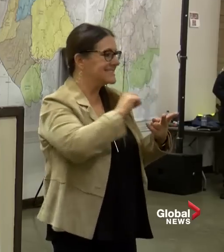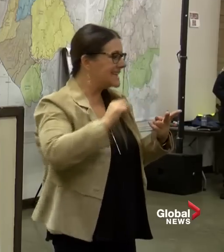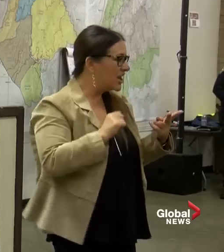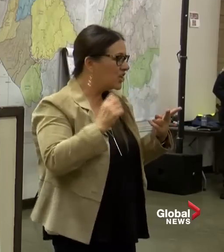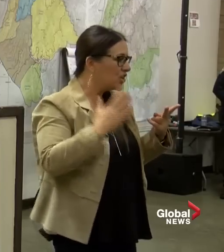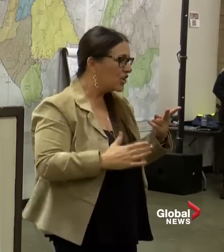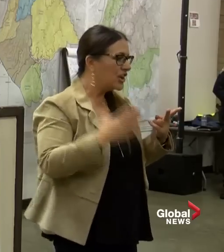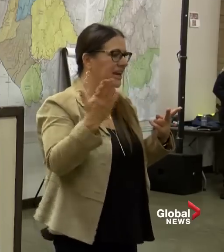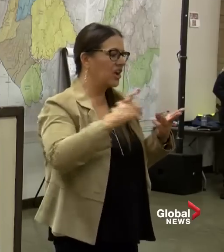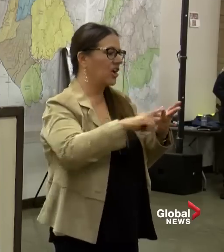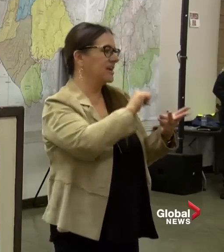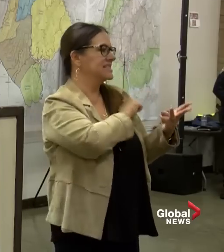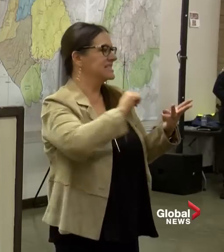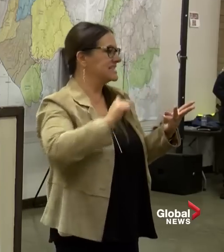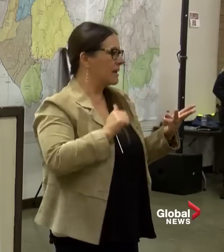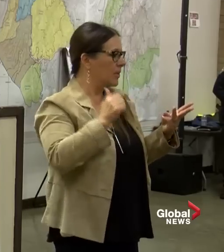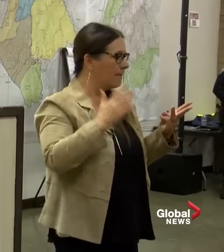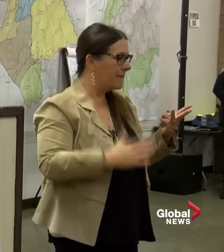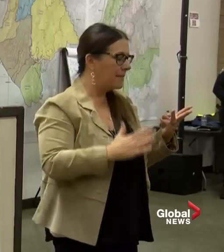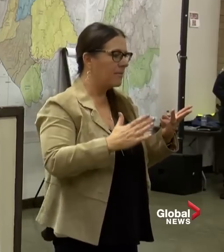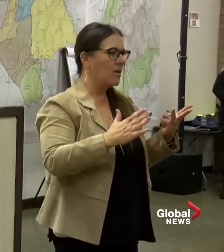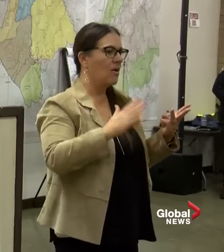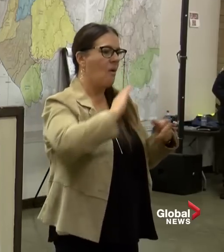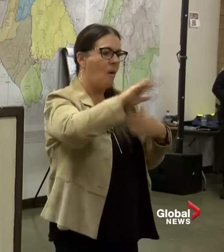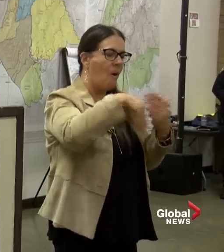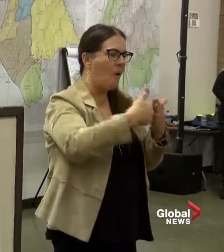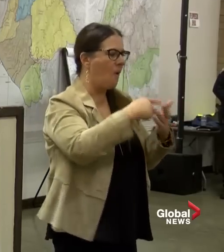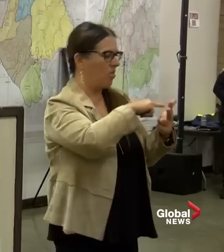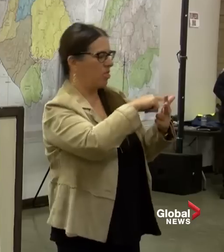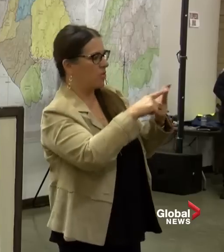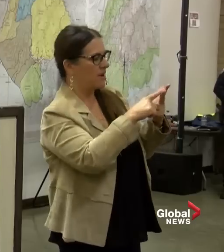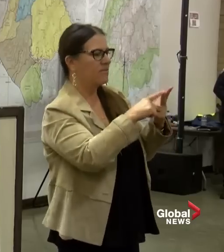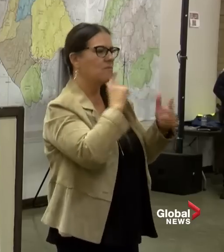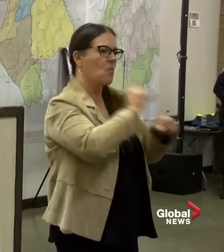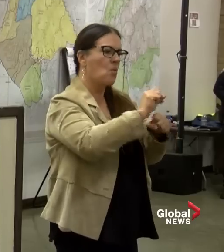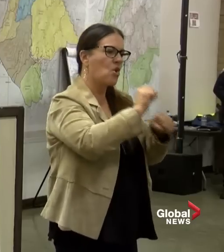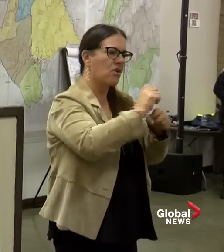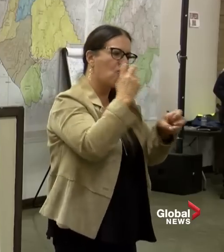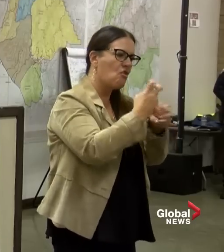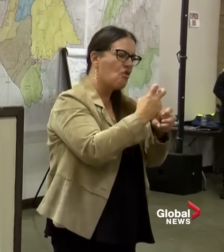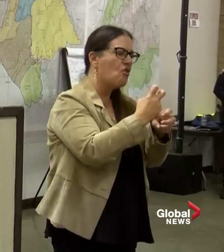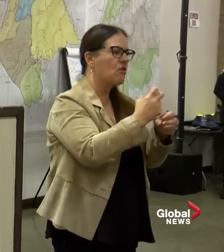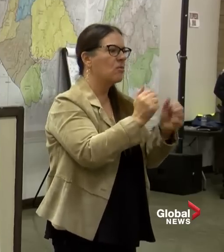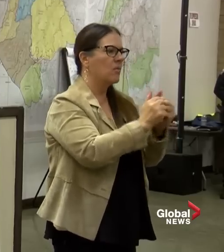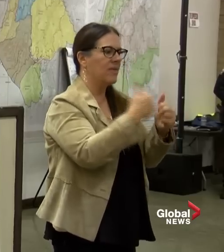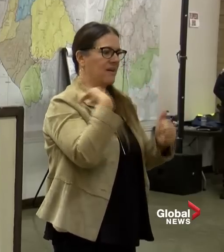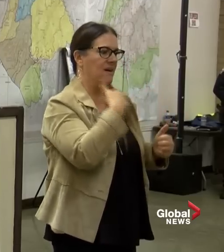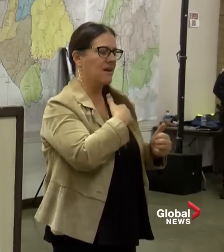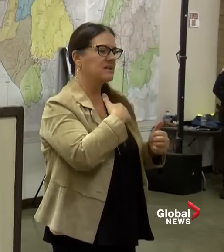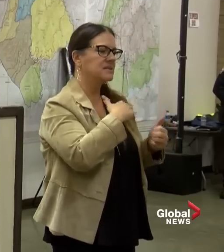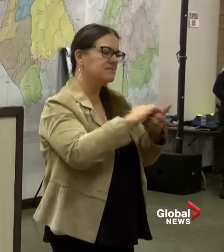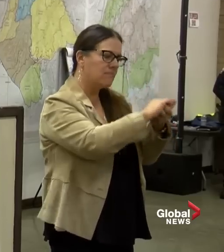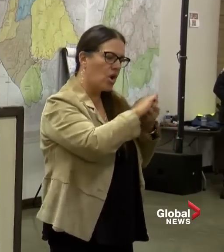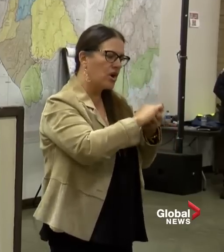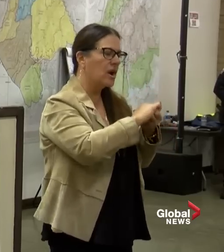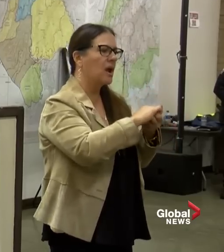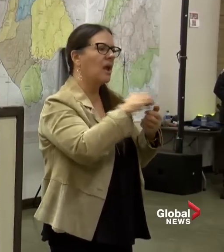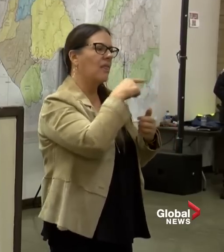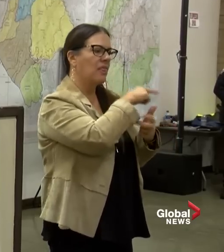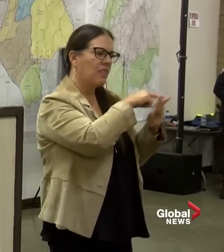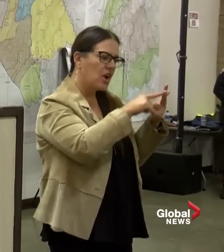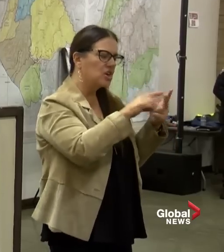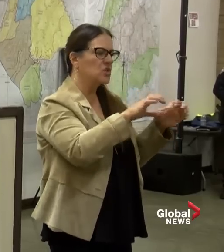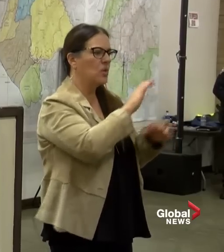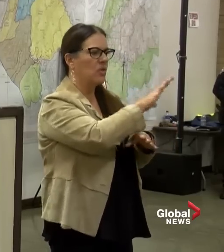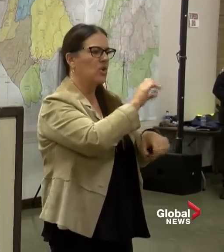our Assemblyman Gallagher. They are all working not only with us as partners, but behind the scenes